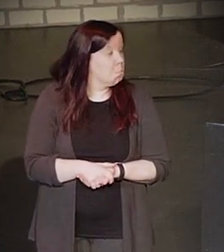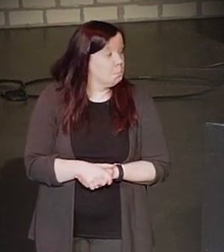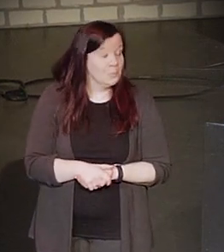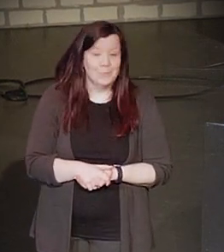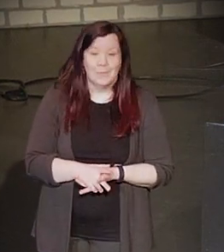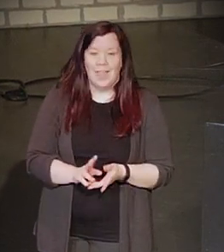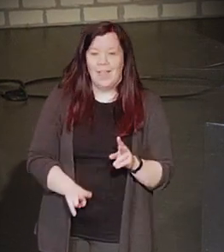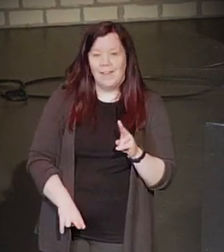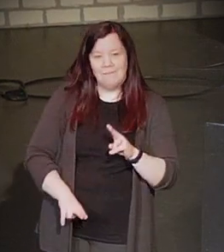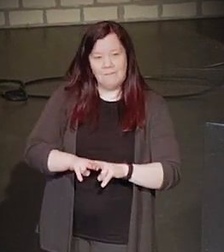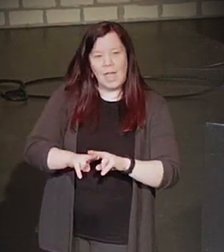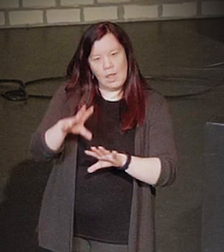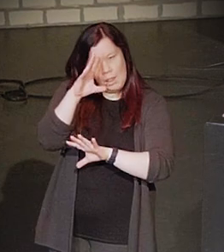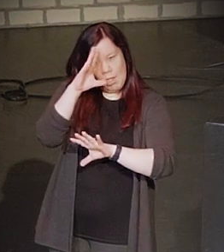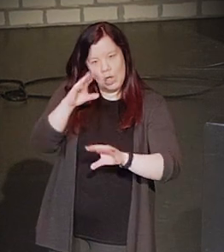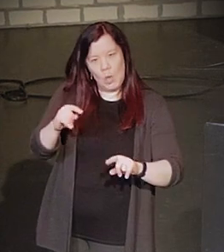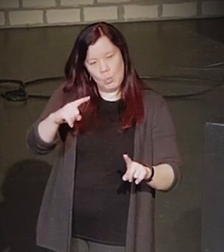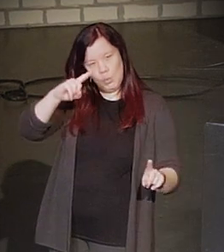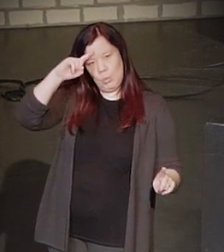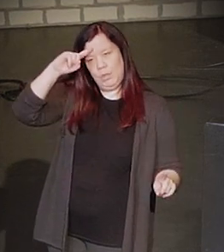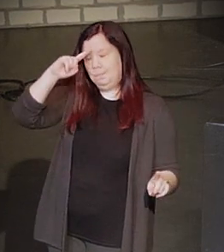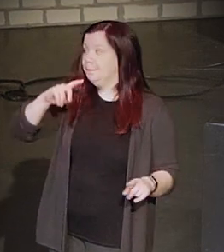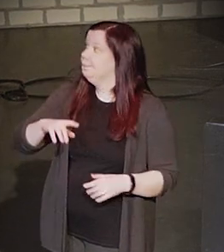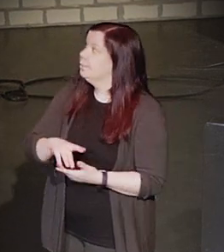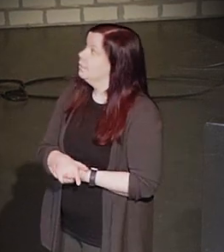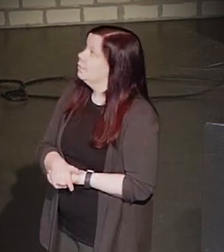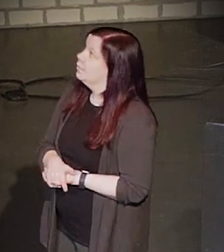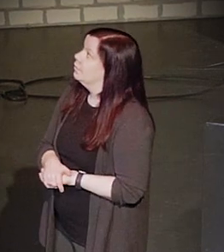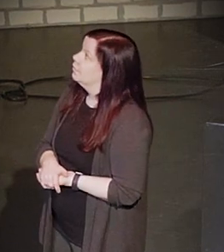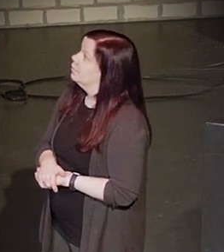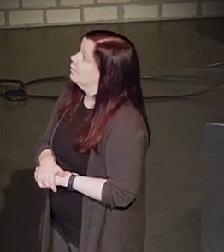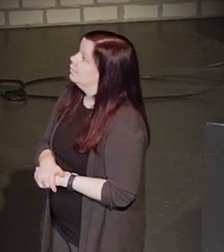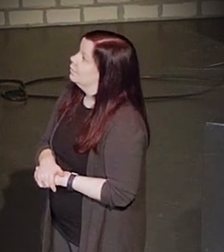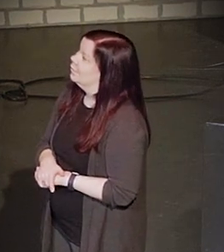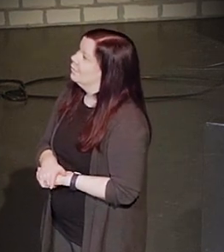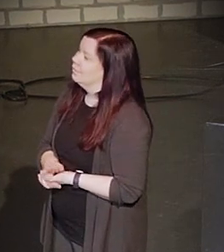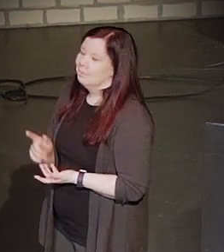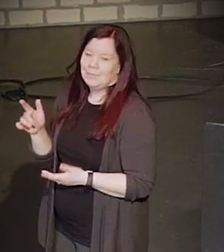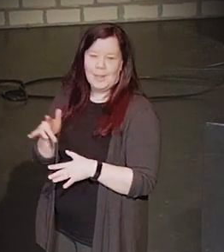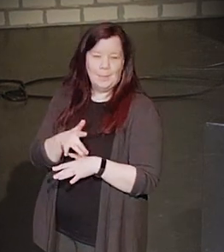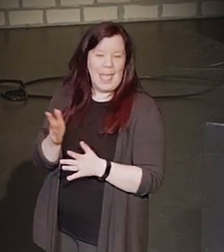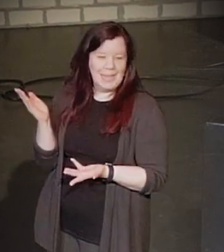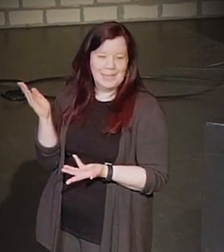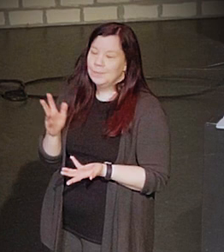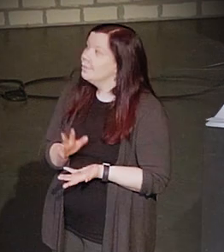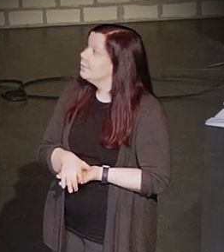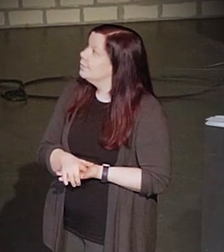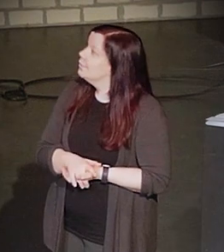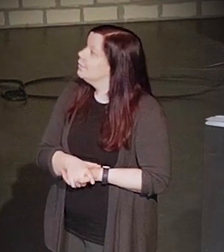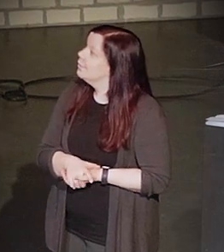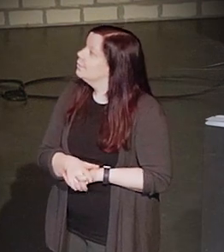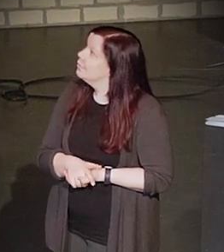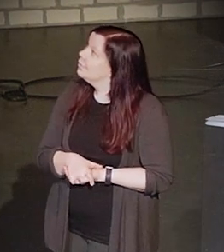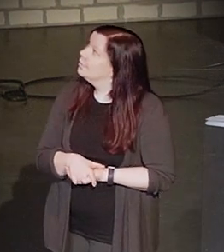And the final note that I would like to leave you on is, well, this is the play obviously you're going to be seeing, and